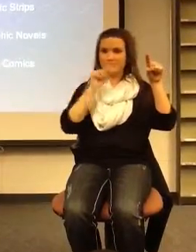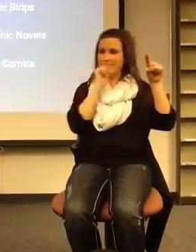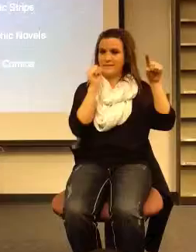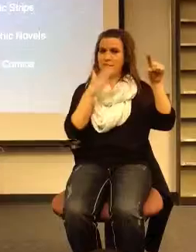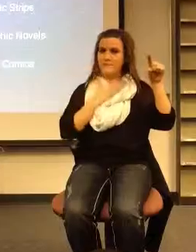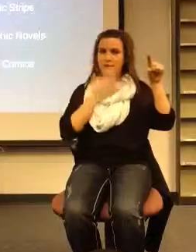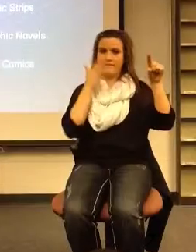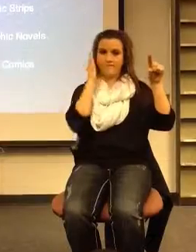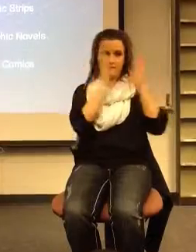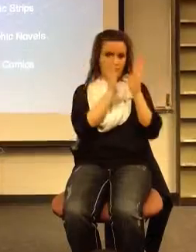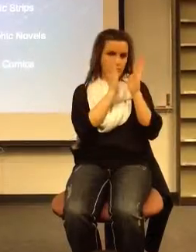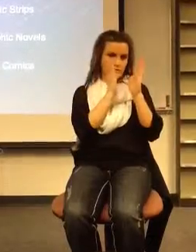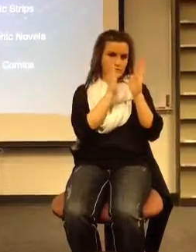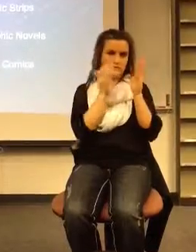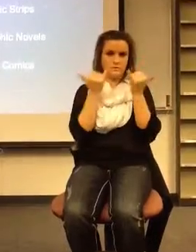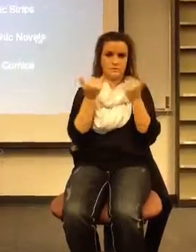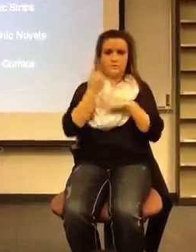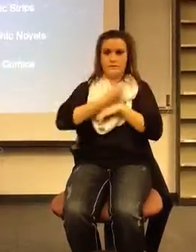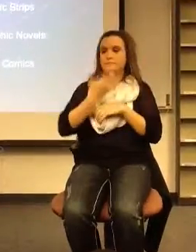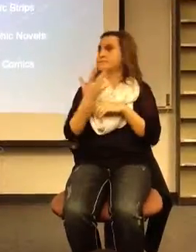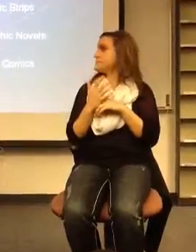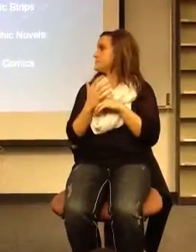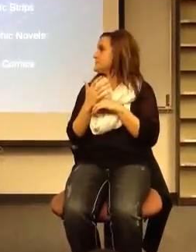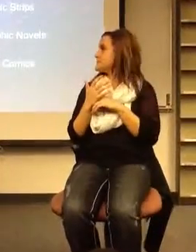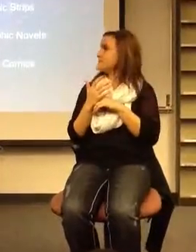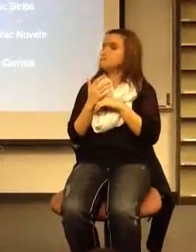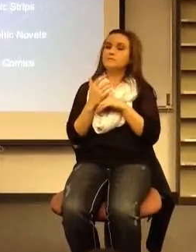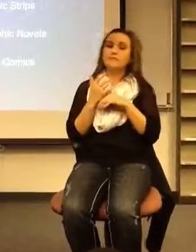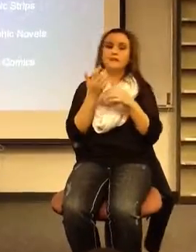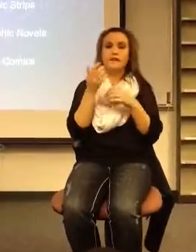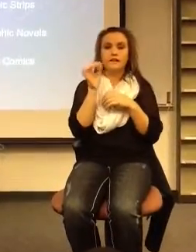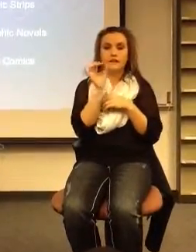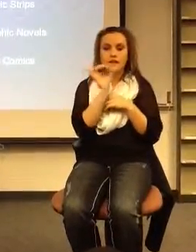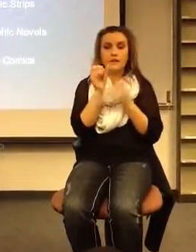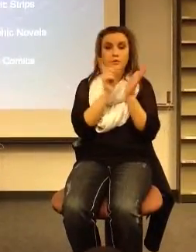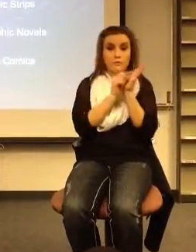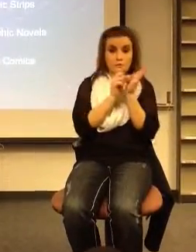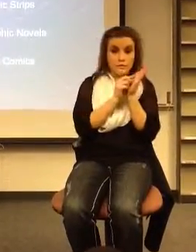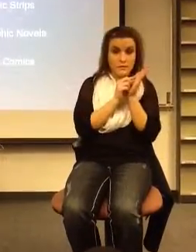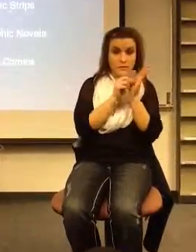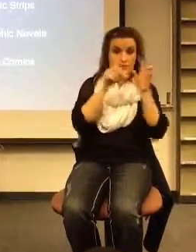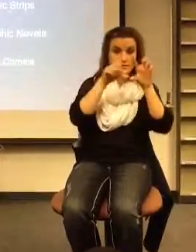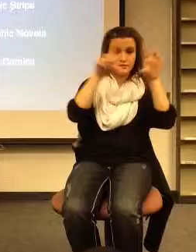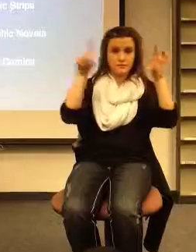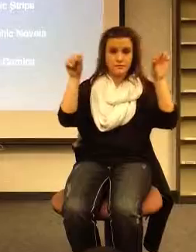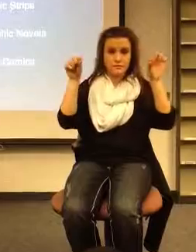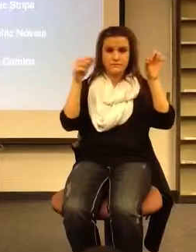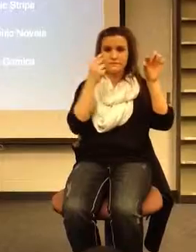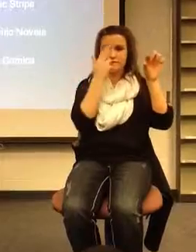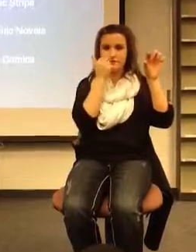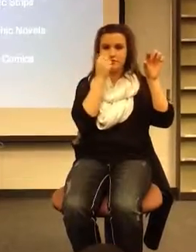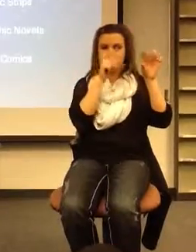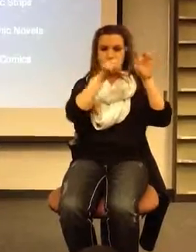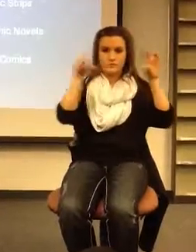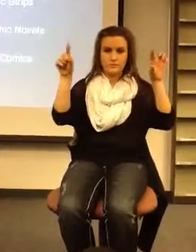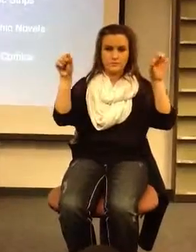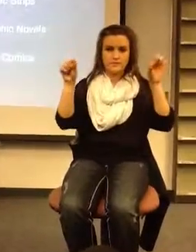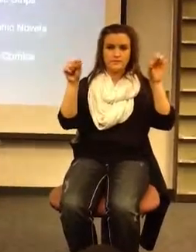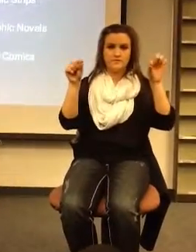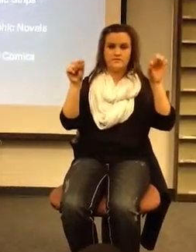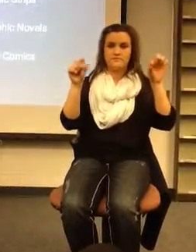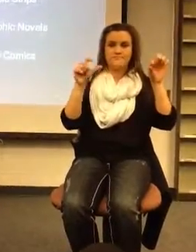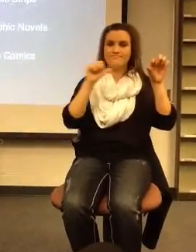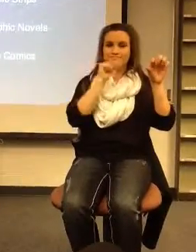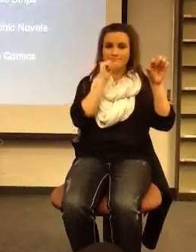reading in the newspaper, particularly on Sunday when they were in color. I'm also not really